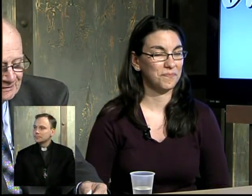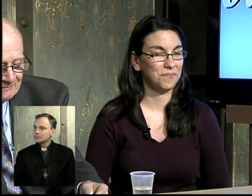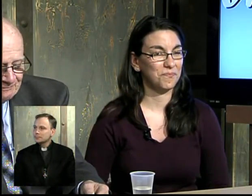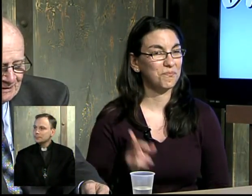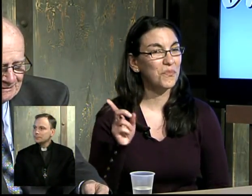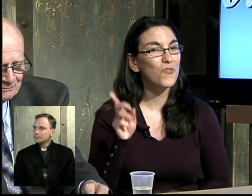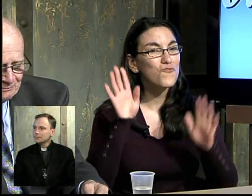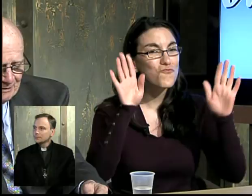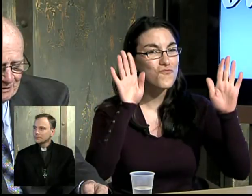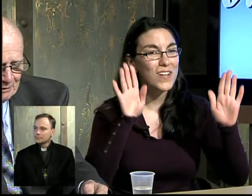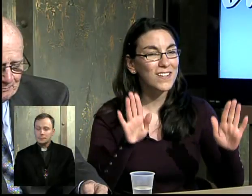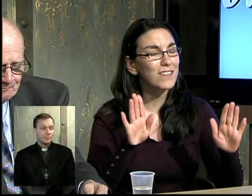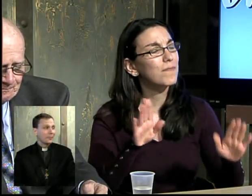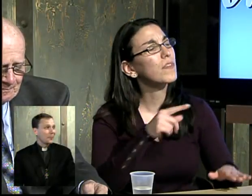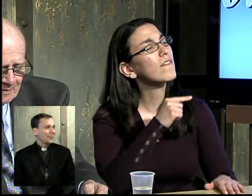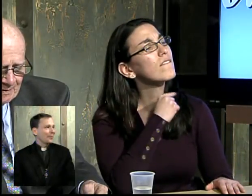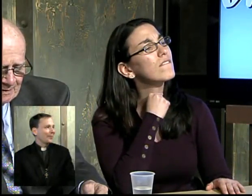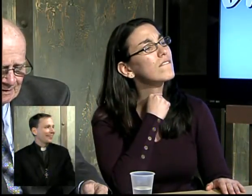Okay, Father,